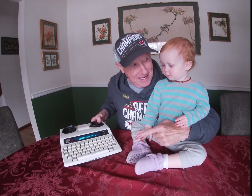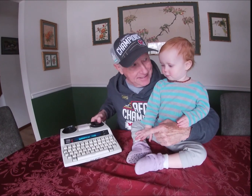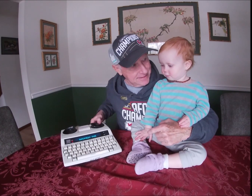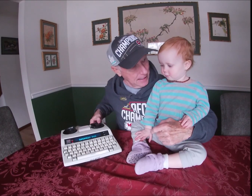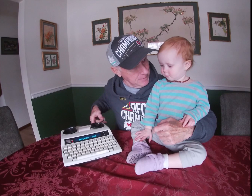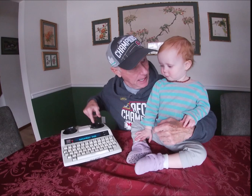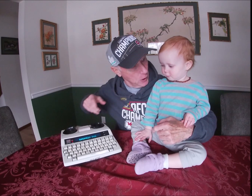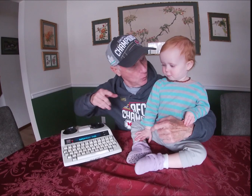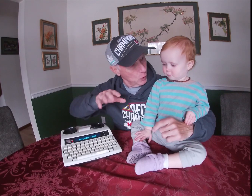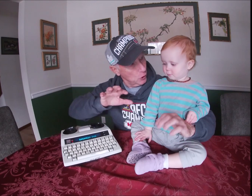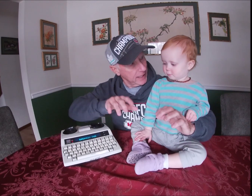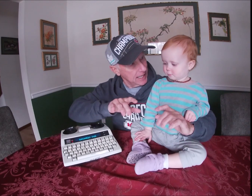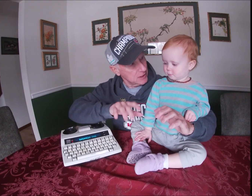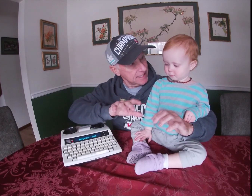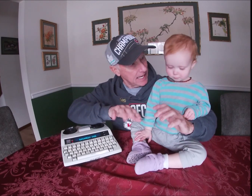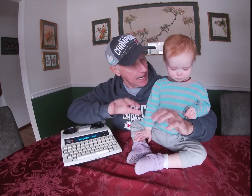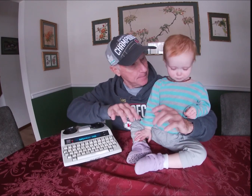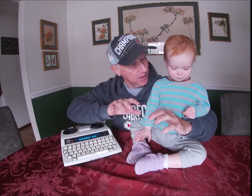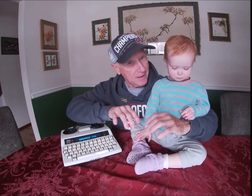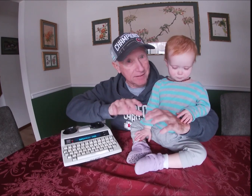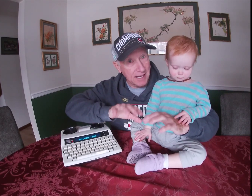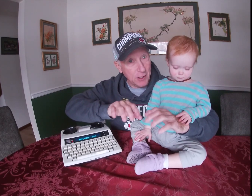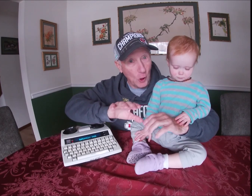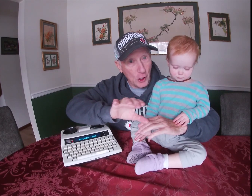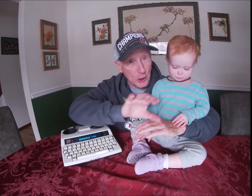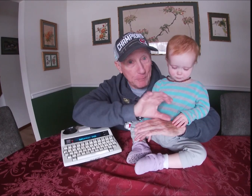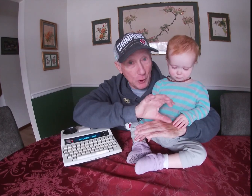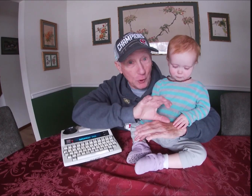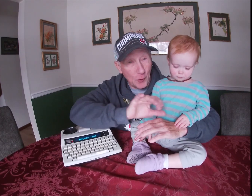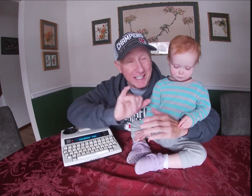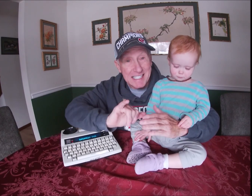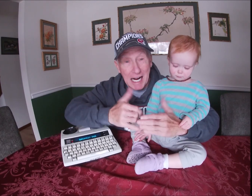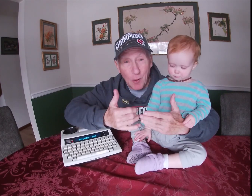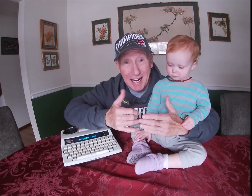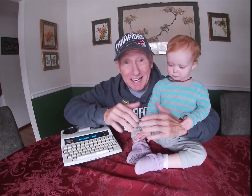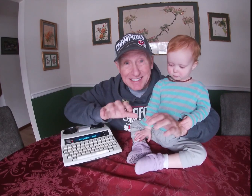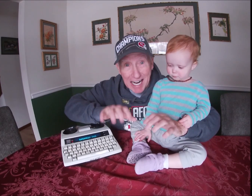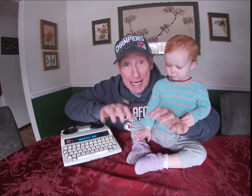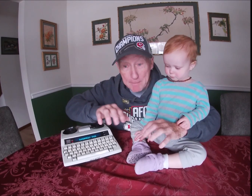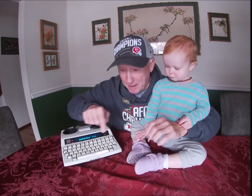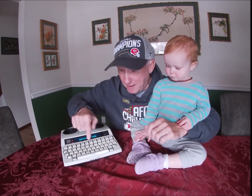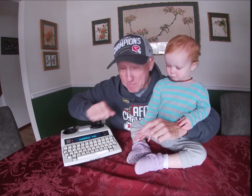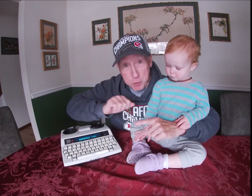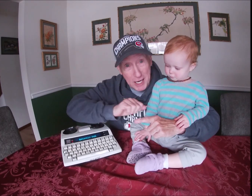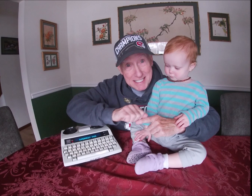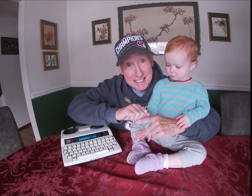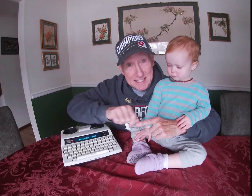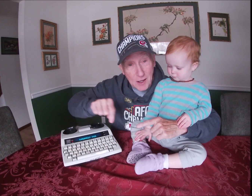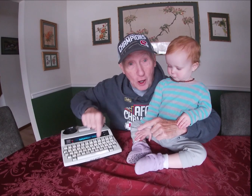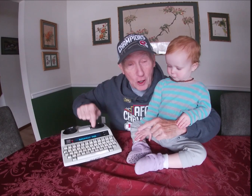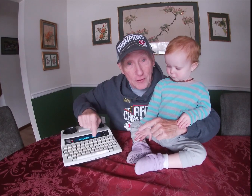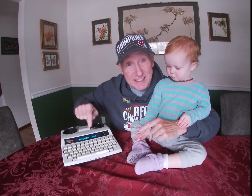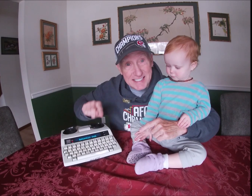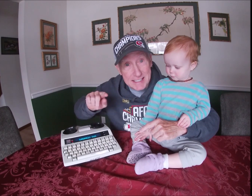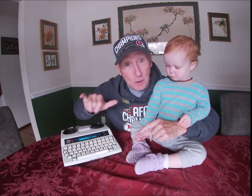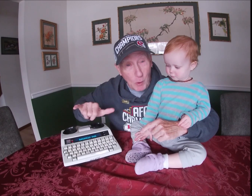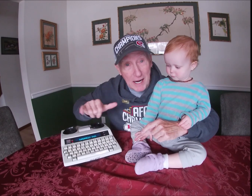And someday you will learn how to type, like you're on a computer. That's how I type, practice on the TTY